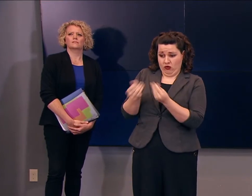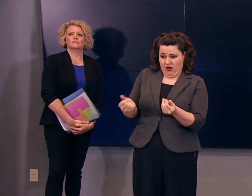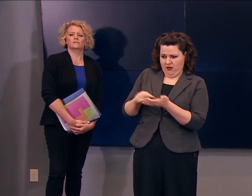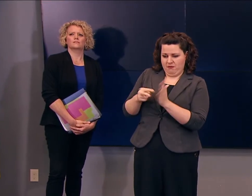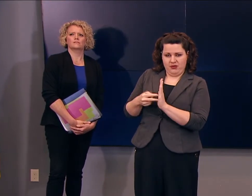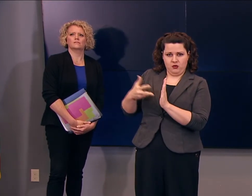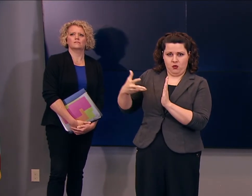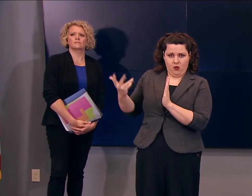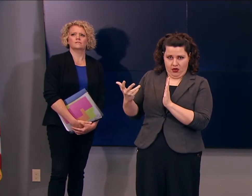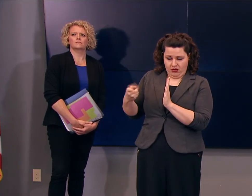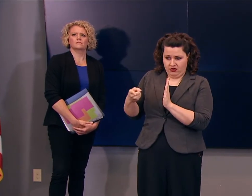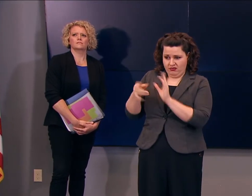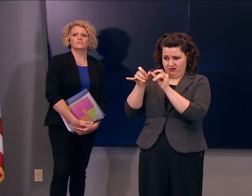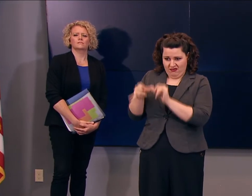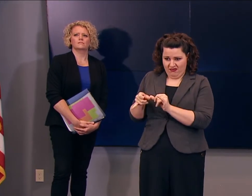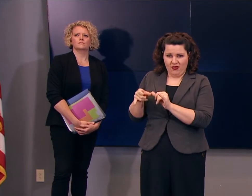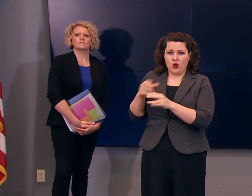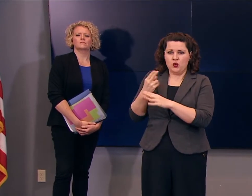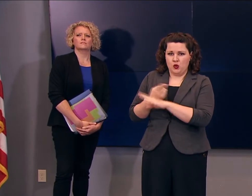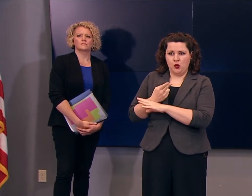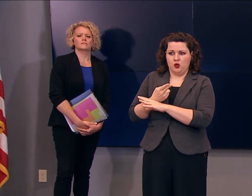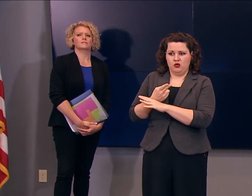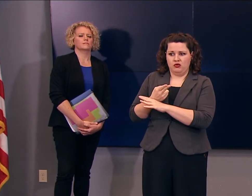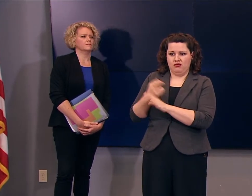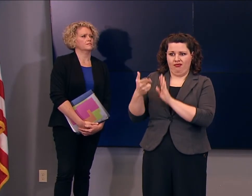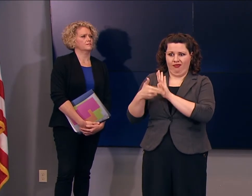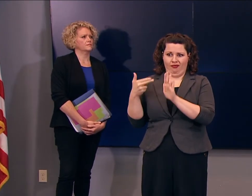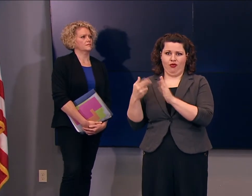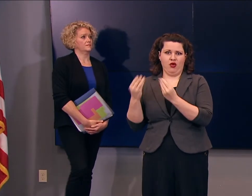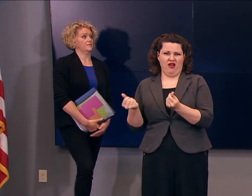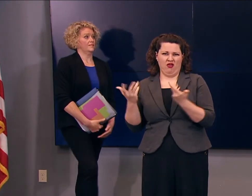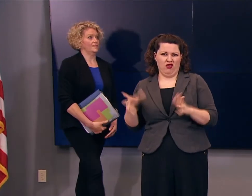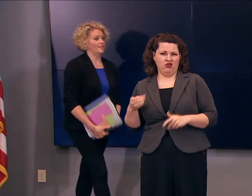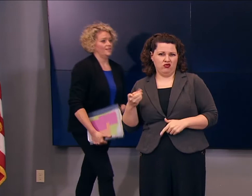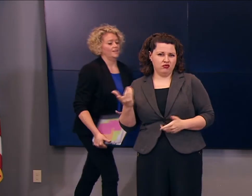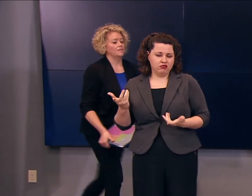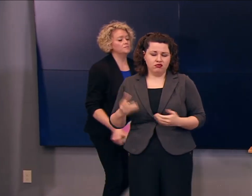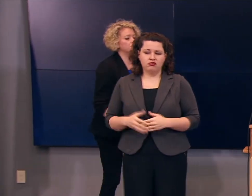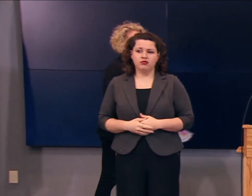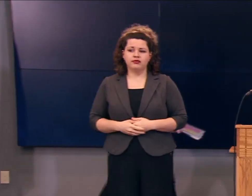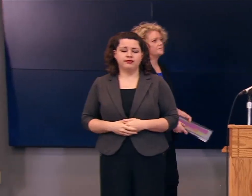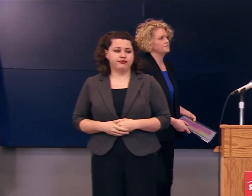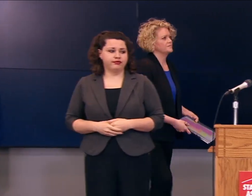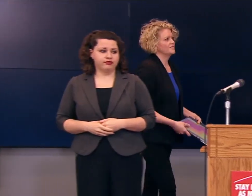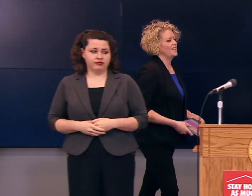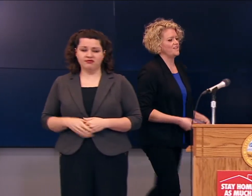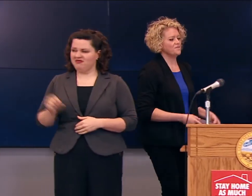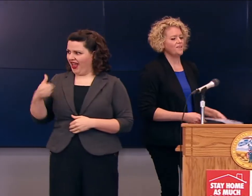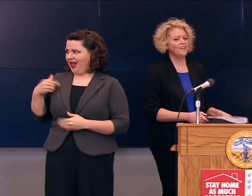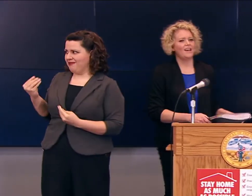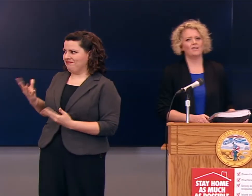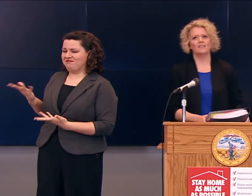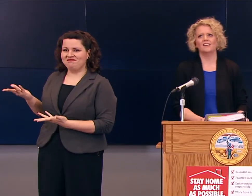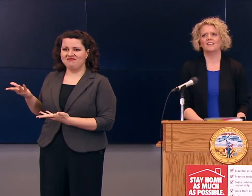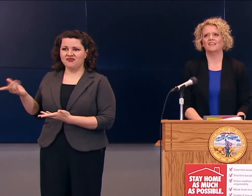what factors or metrics or follow-ups or whatever go into that? Yeah. I'm going to let Sarah do that.